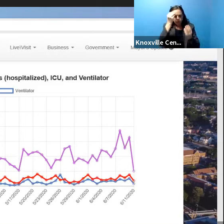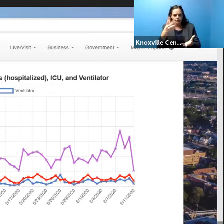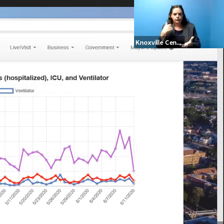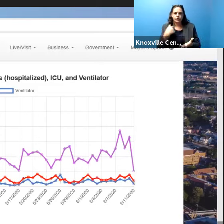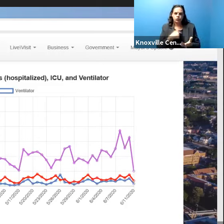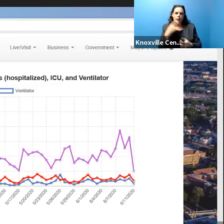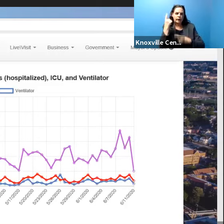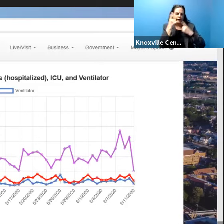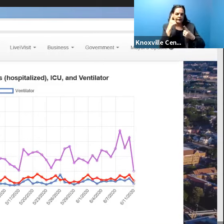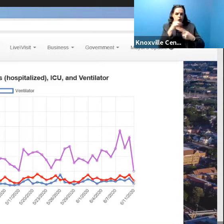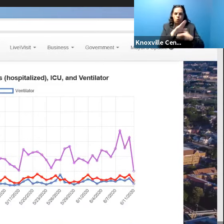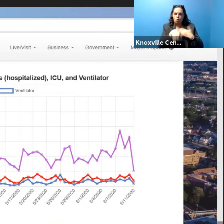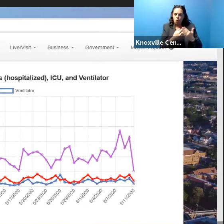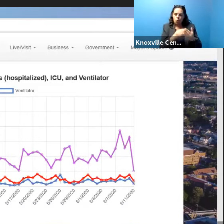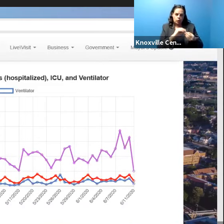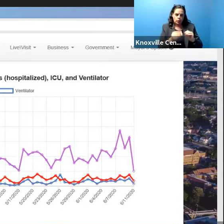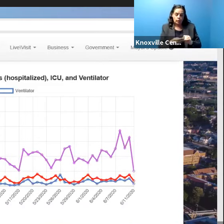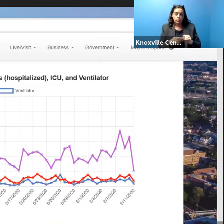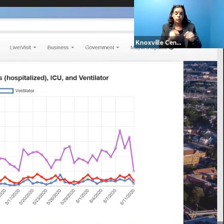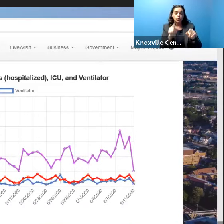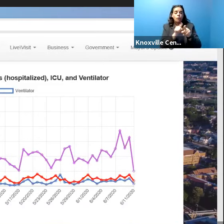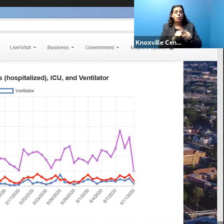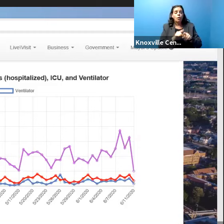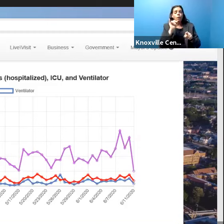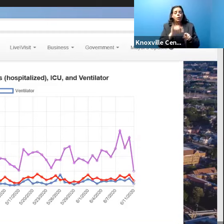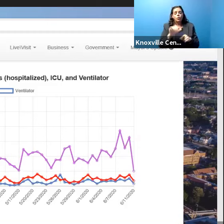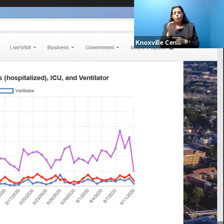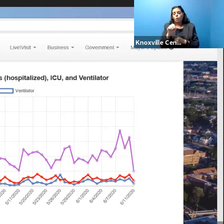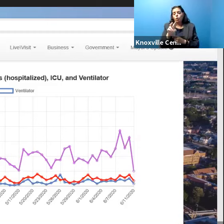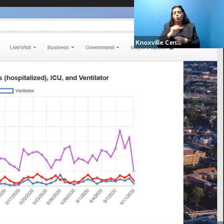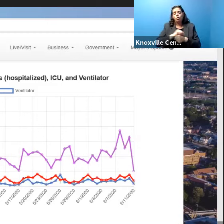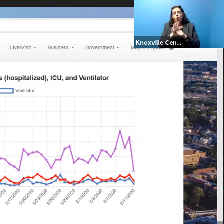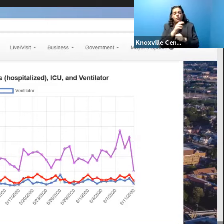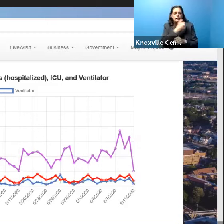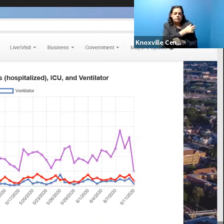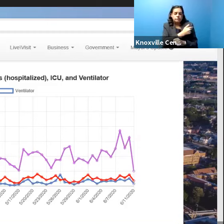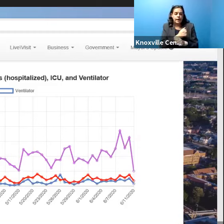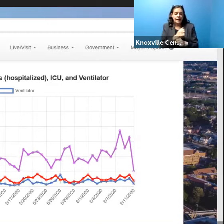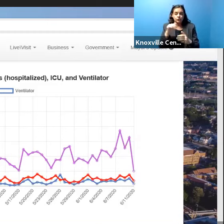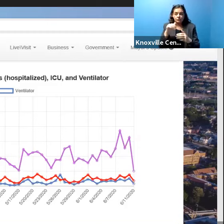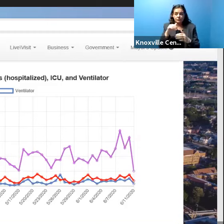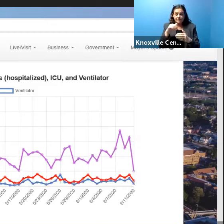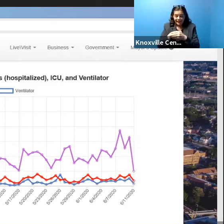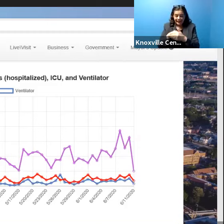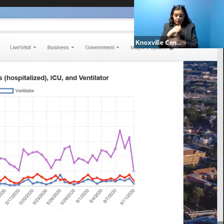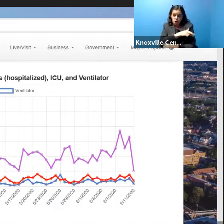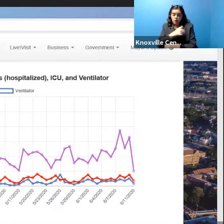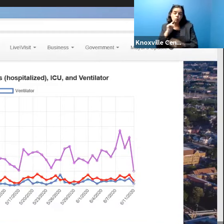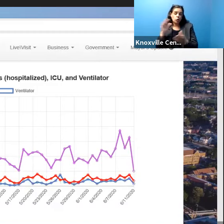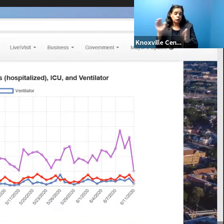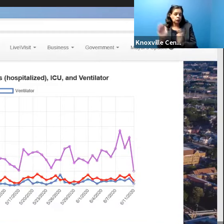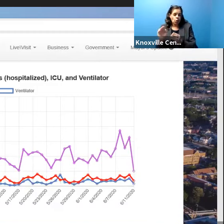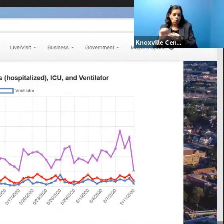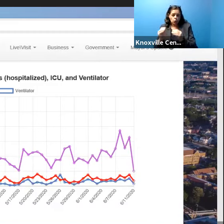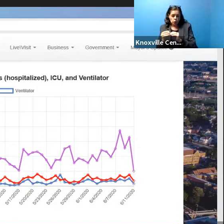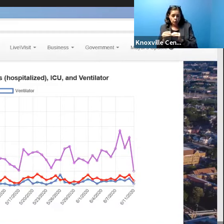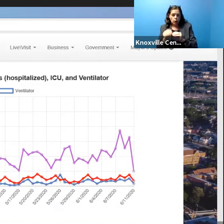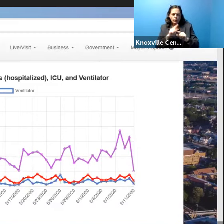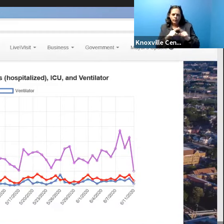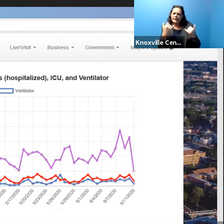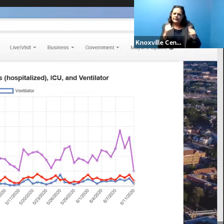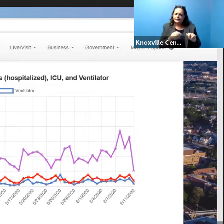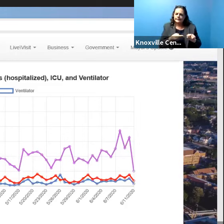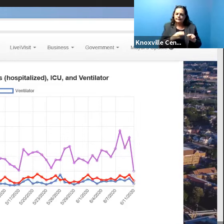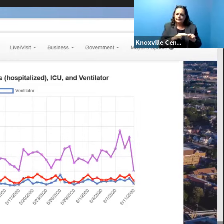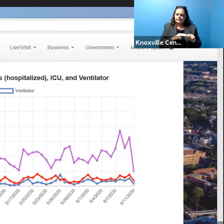consideration. We do want to note, while the numbers of COVID patients in the hospitals are relatively small, they are continuing to trend up. We